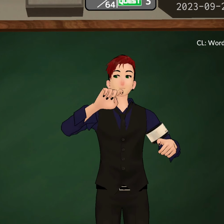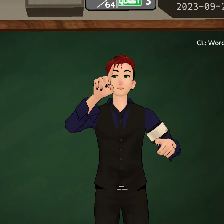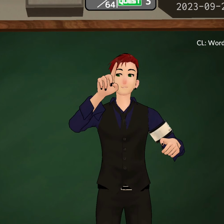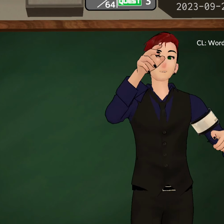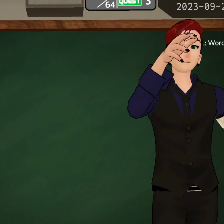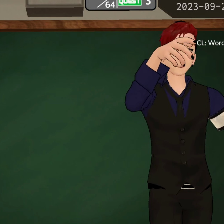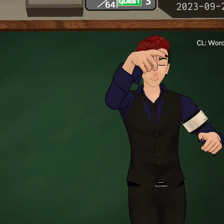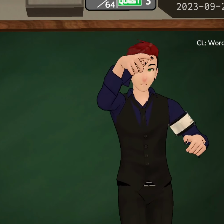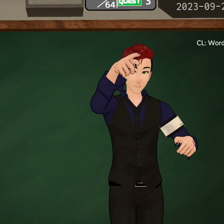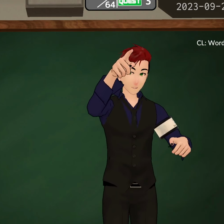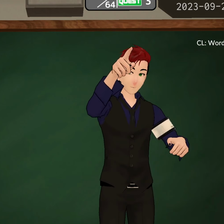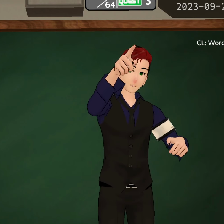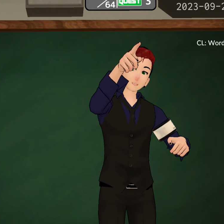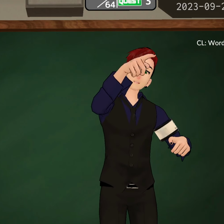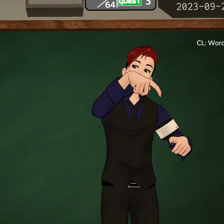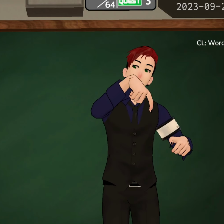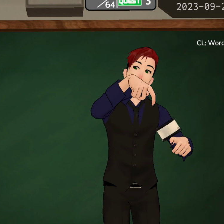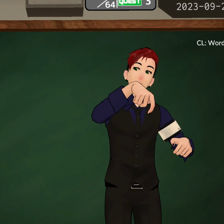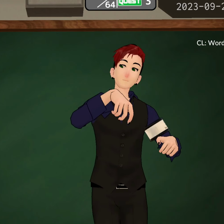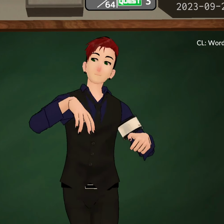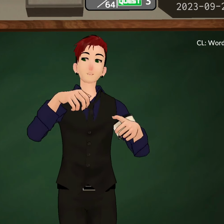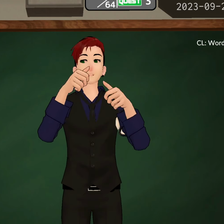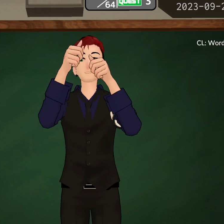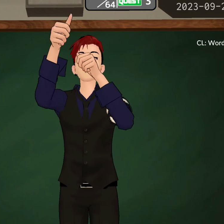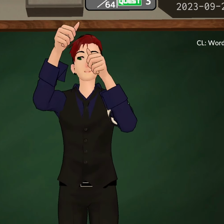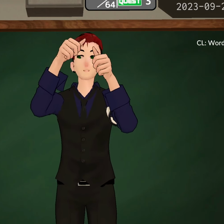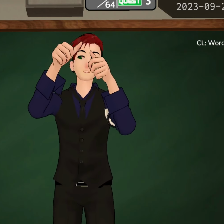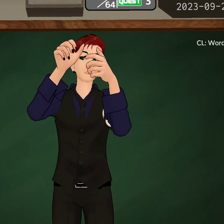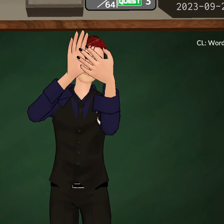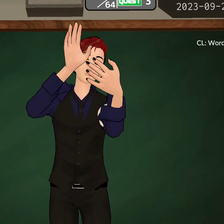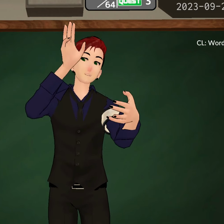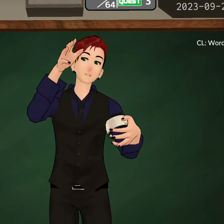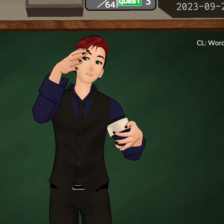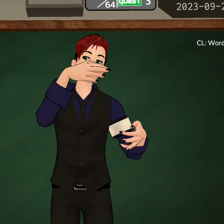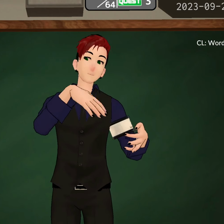Okay, sorry, hold on. You're here. Can you come up here? You're too far away. Your avatar's too far.